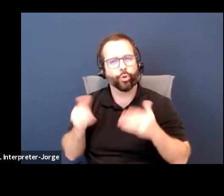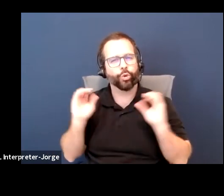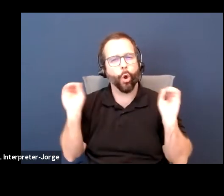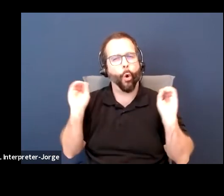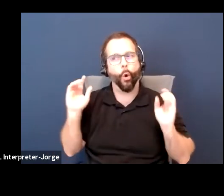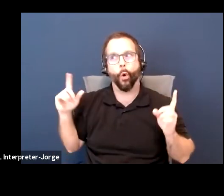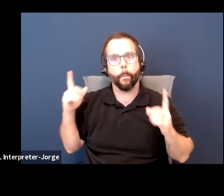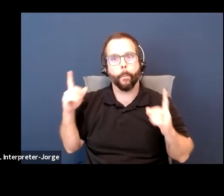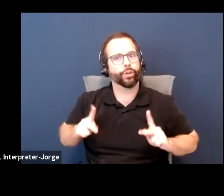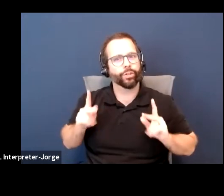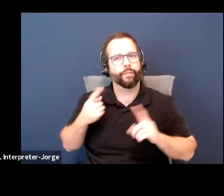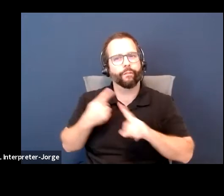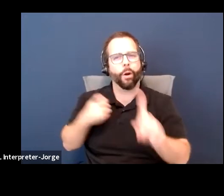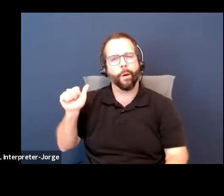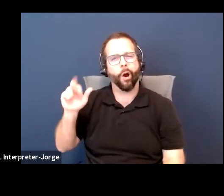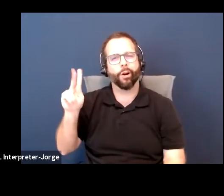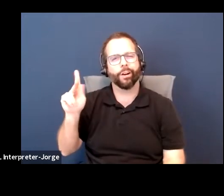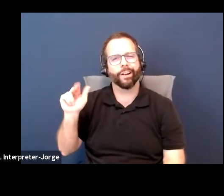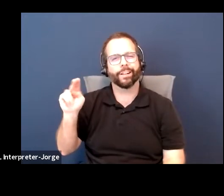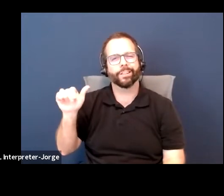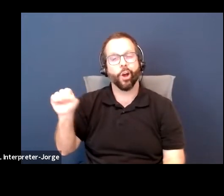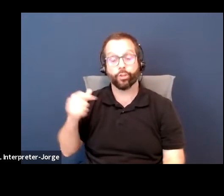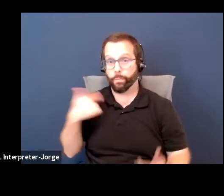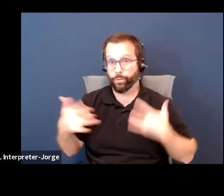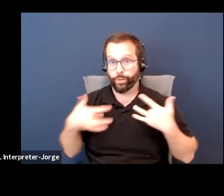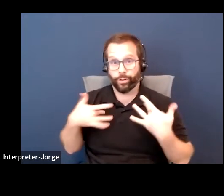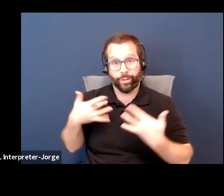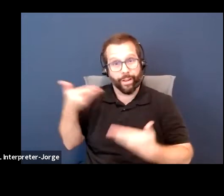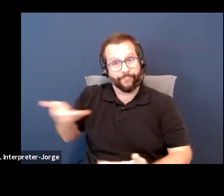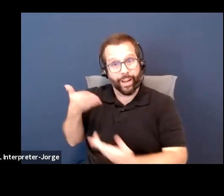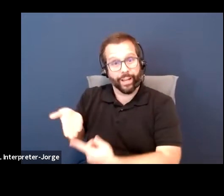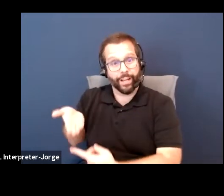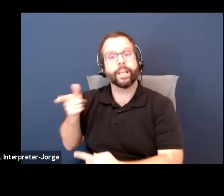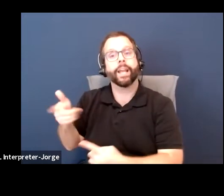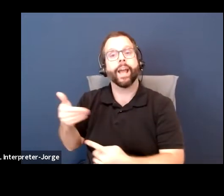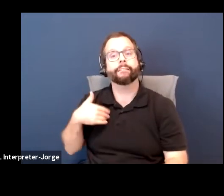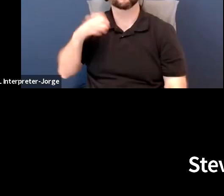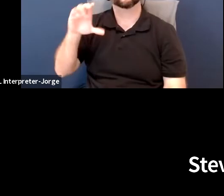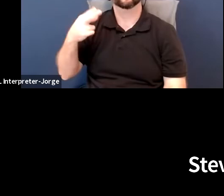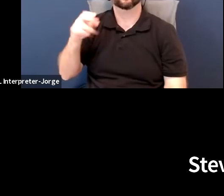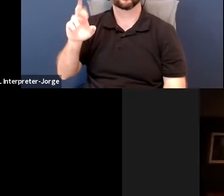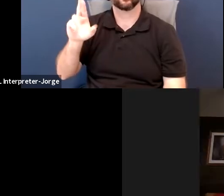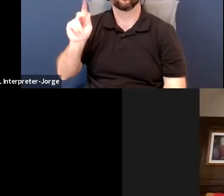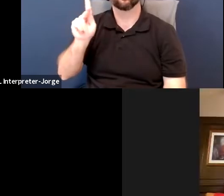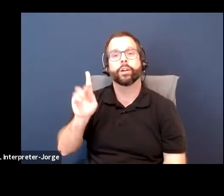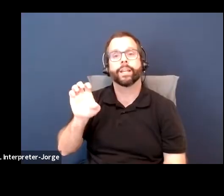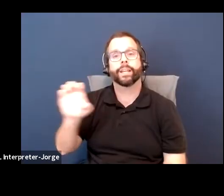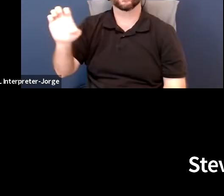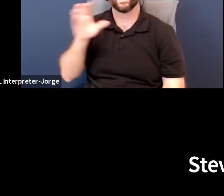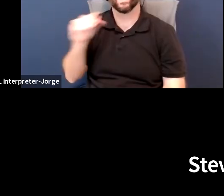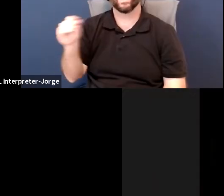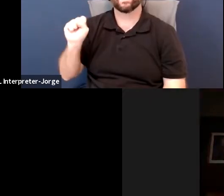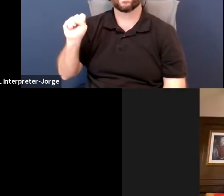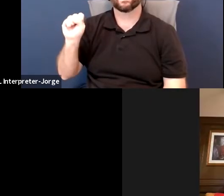really thrilled that we have Stephen with us. He is of Cherokee and Sioux background. And Stephen, if you would like to join